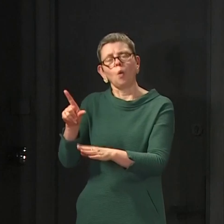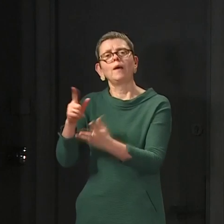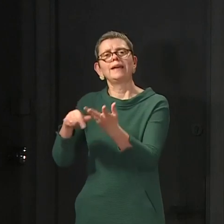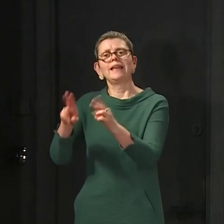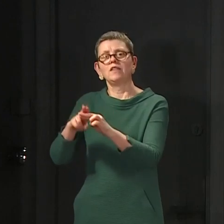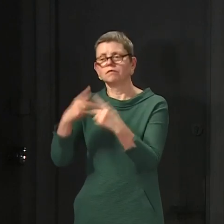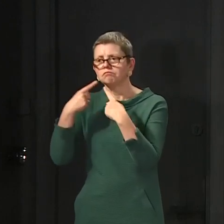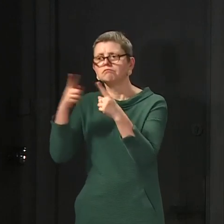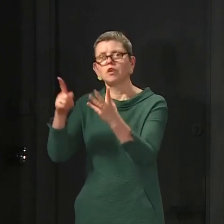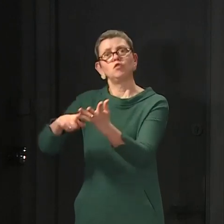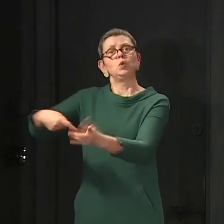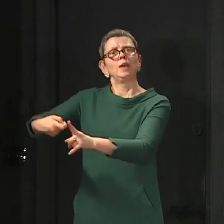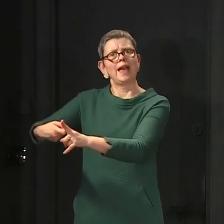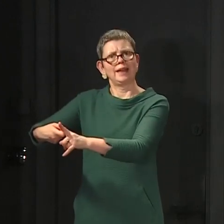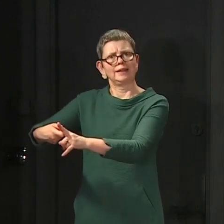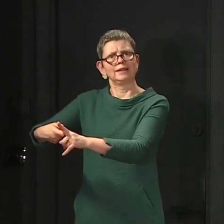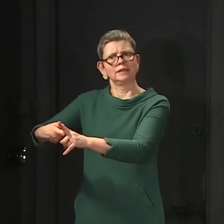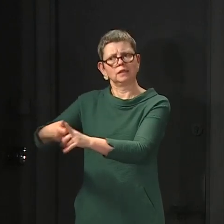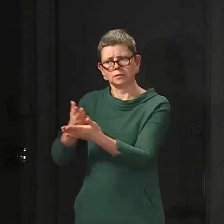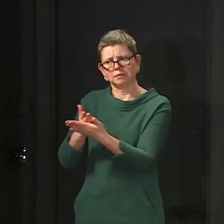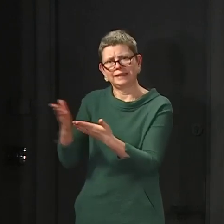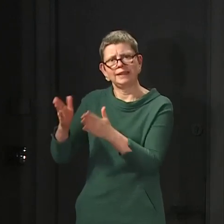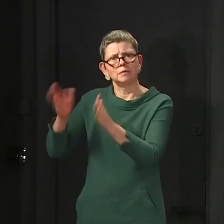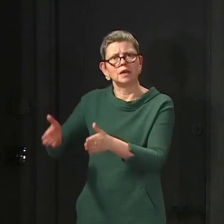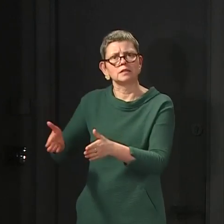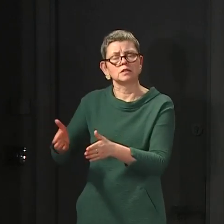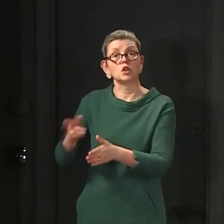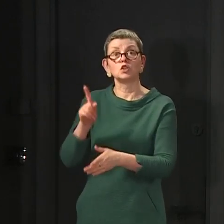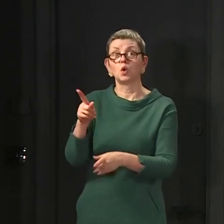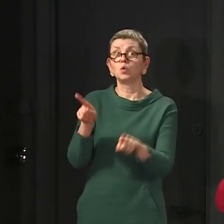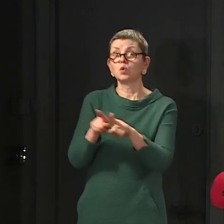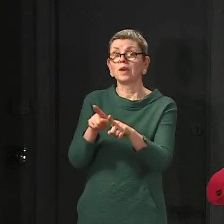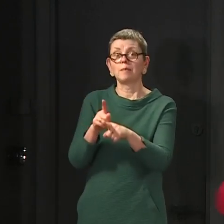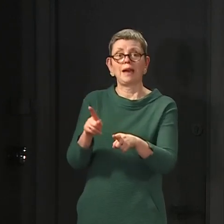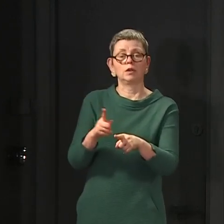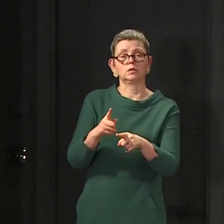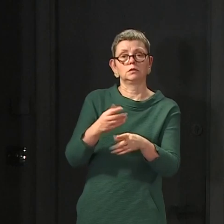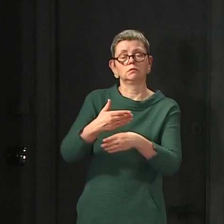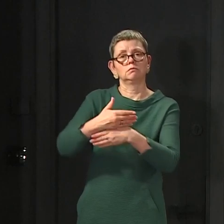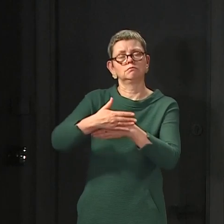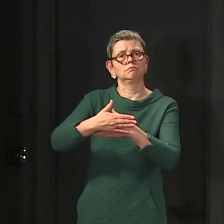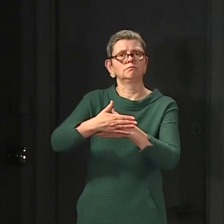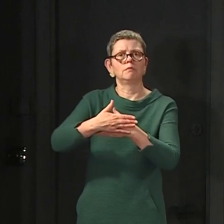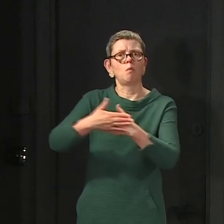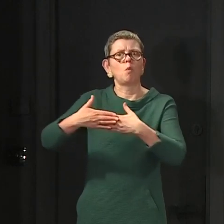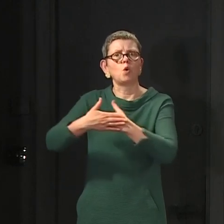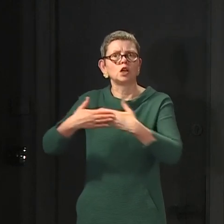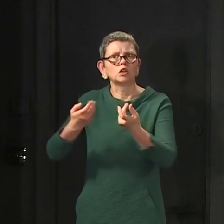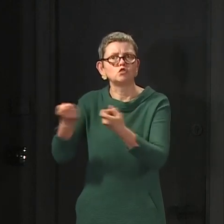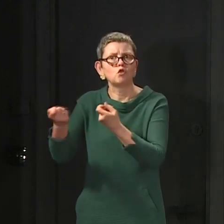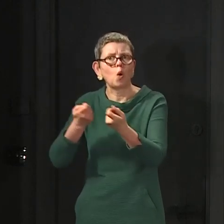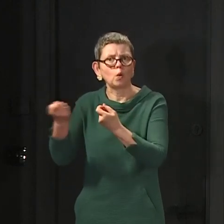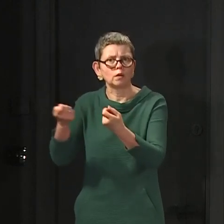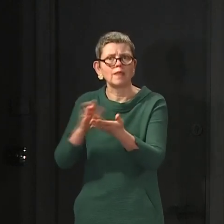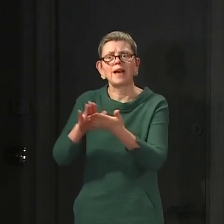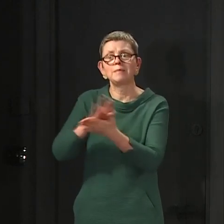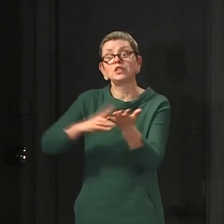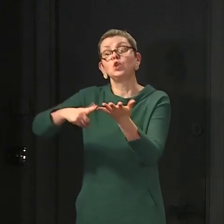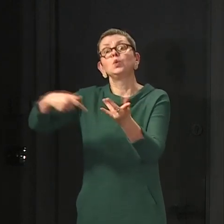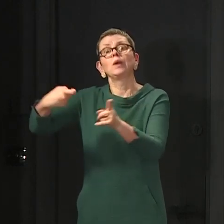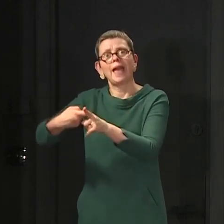he, as I would expect, announces border control tonight, I accept that he will be speaking for the whole of the UK. But when he talks about